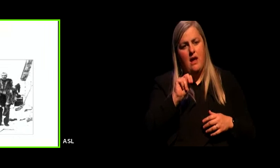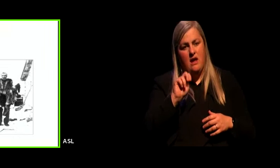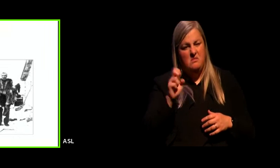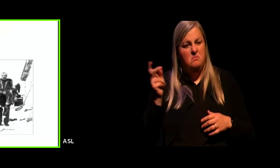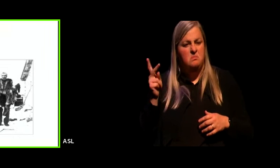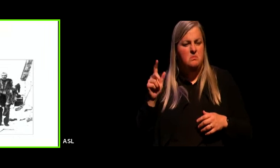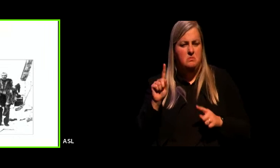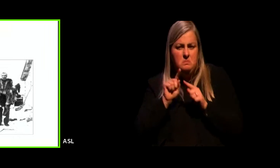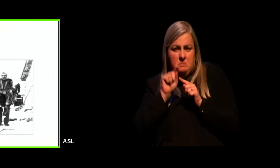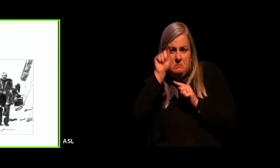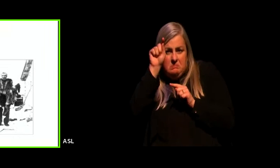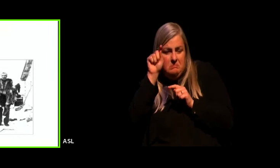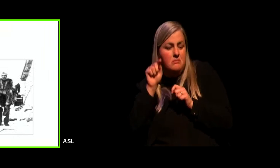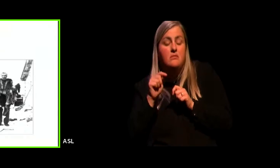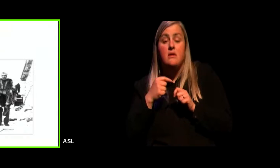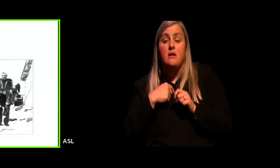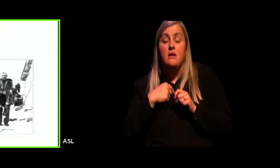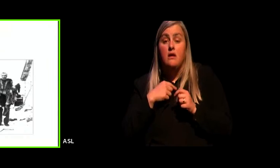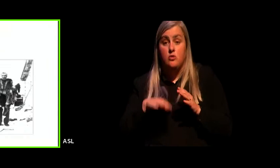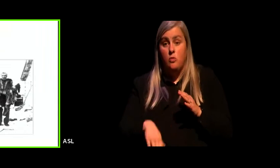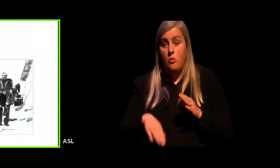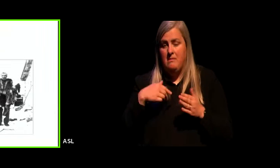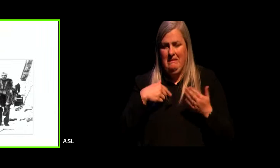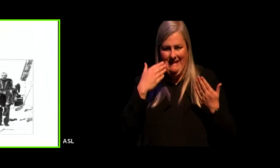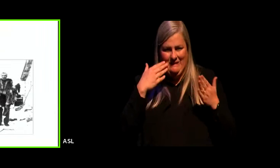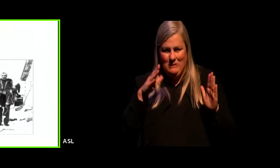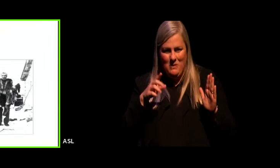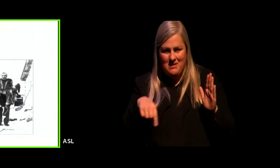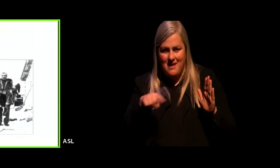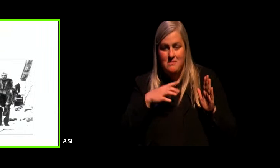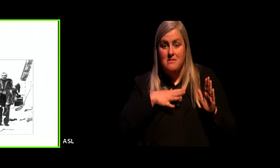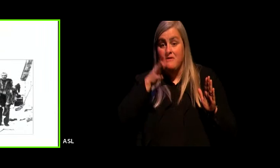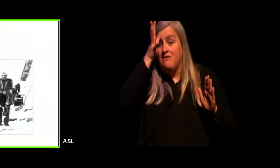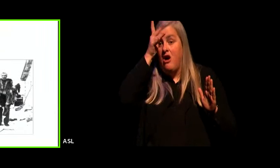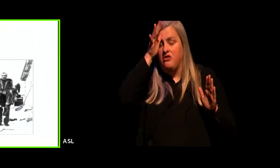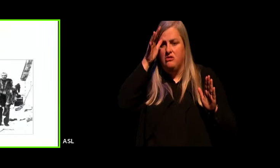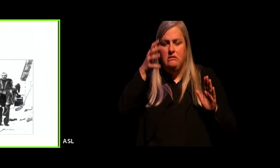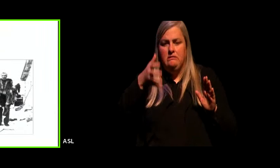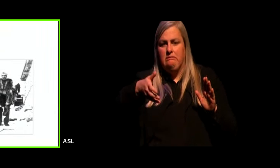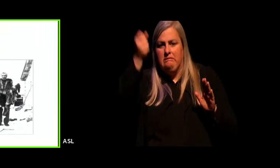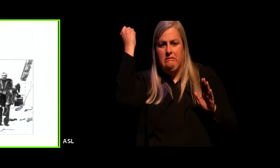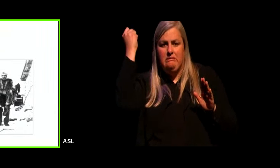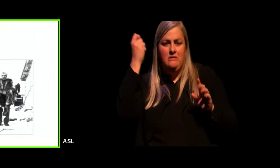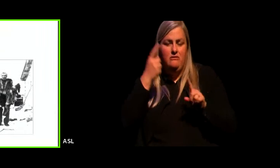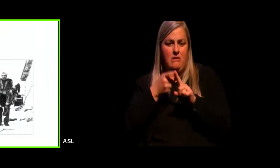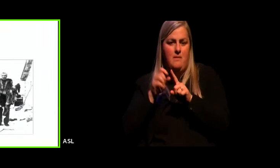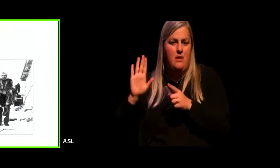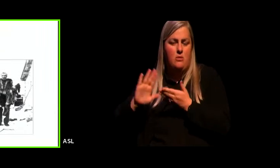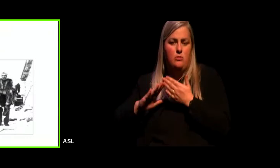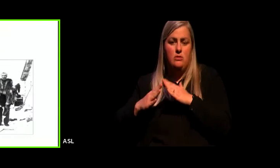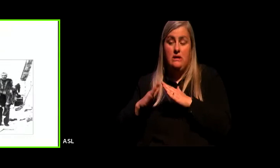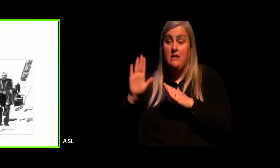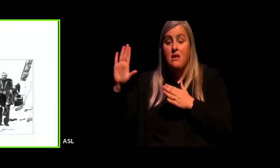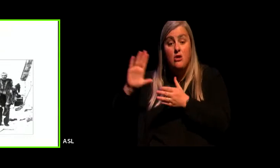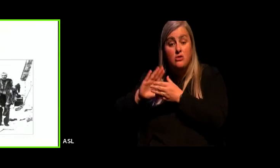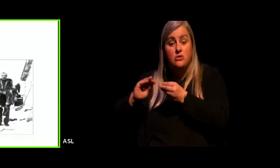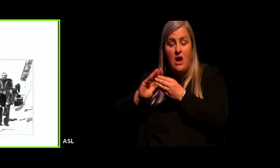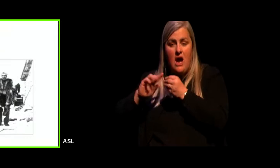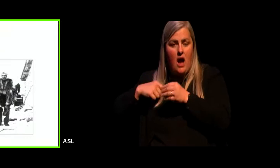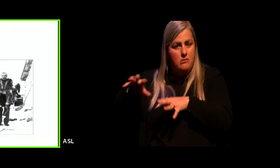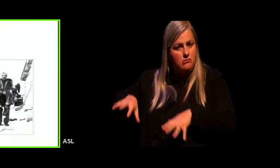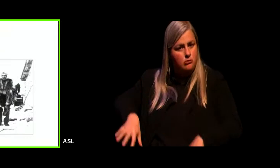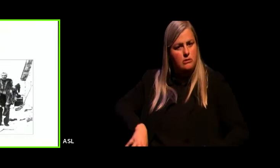growing up because my father was taken from his community. And so I'm reclaiming their stories. They were alive in the time